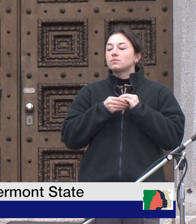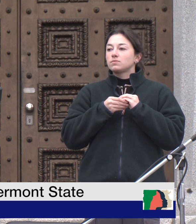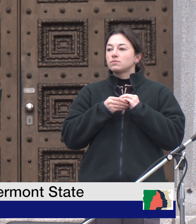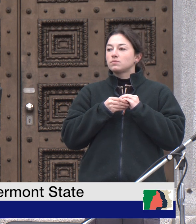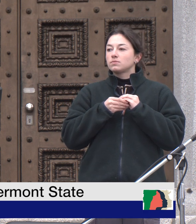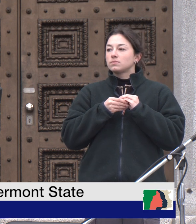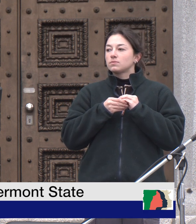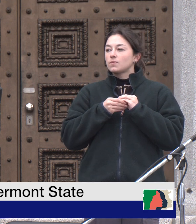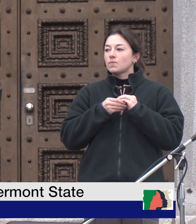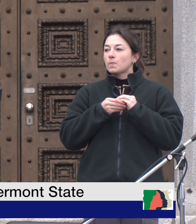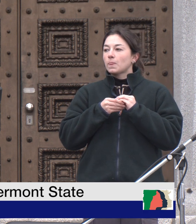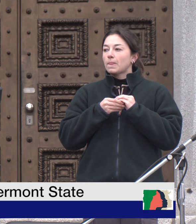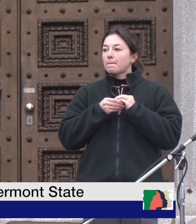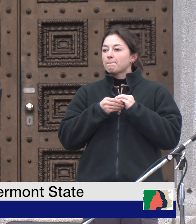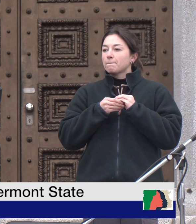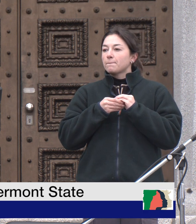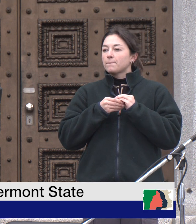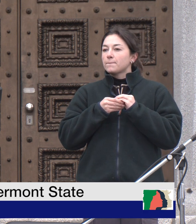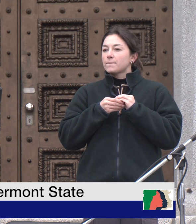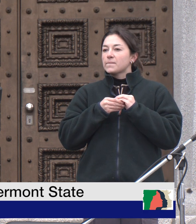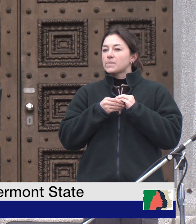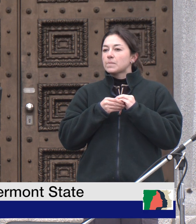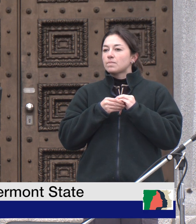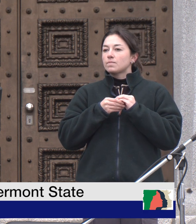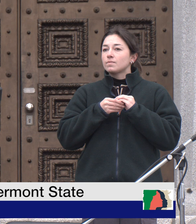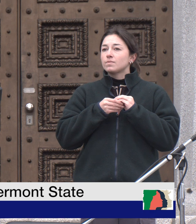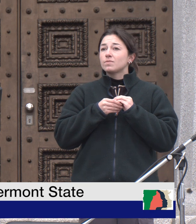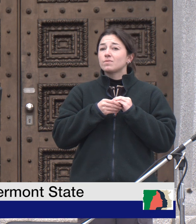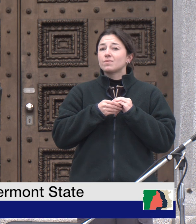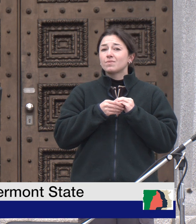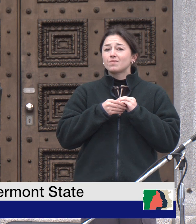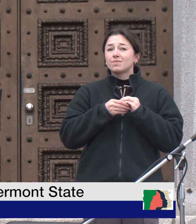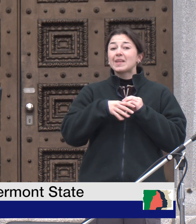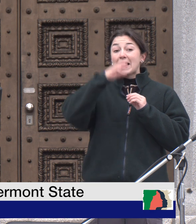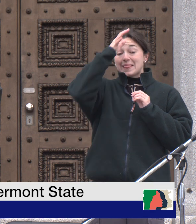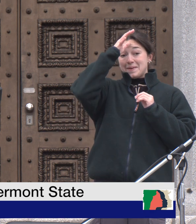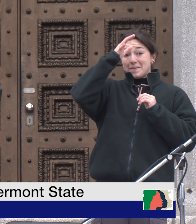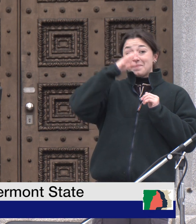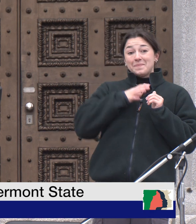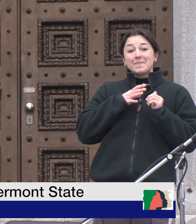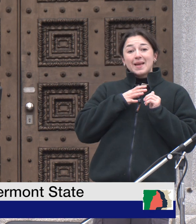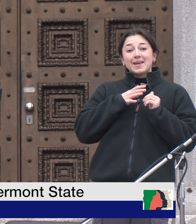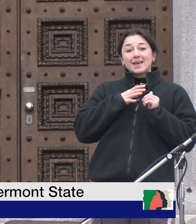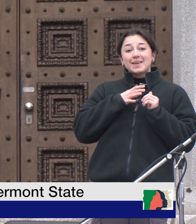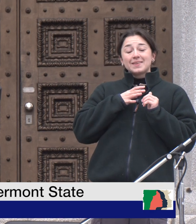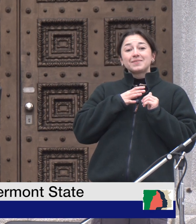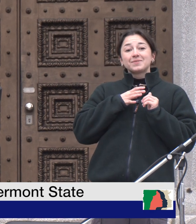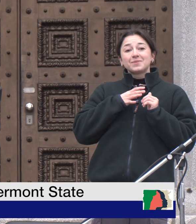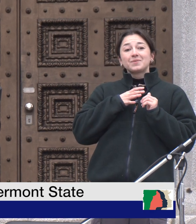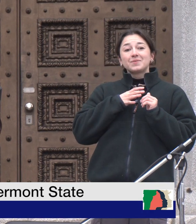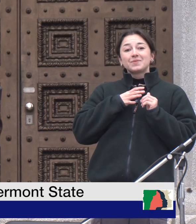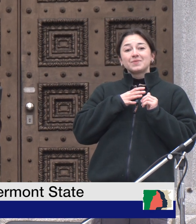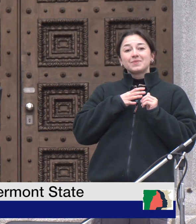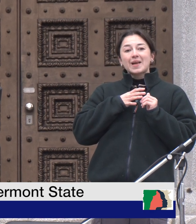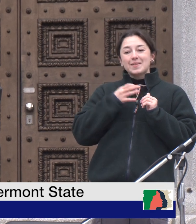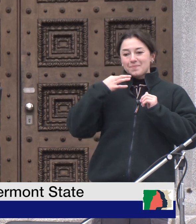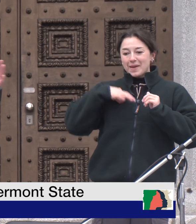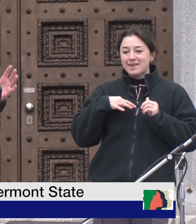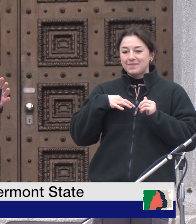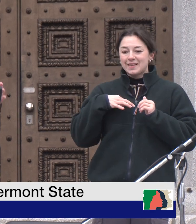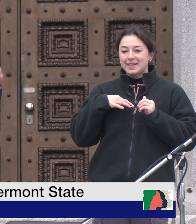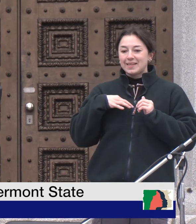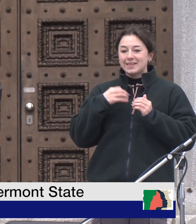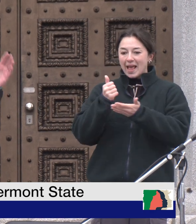Every man has benefited from the help and love of a woman, a mother, a sister,